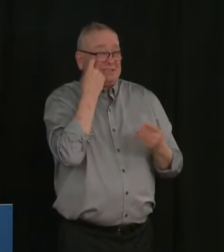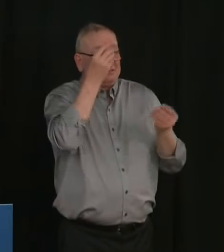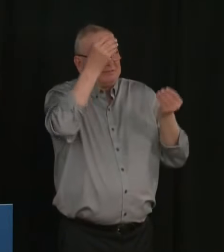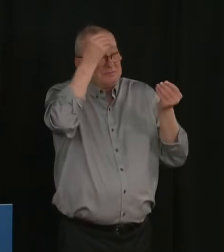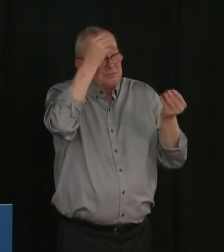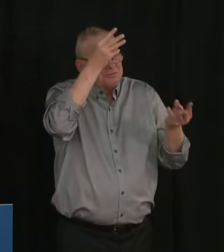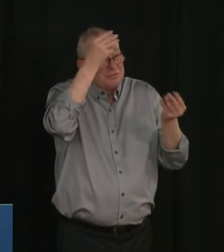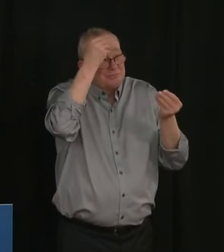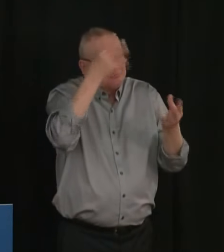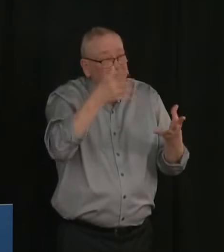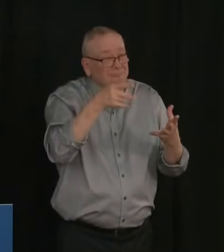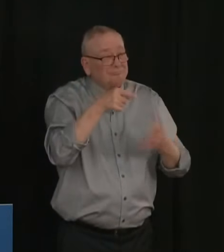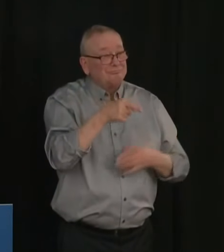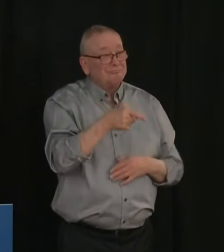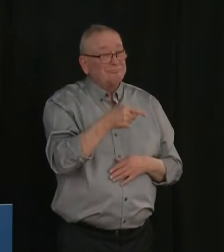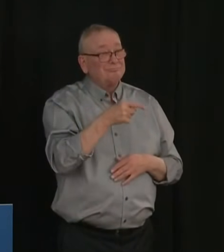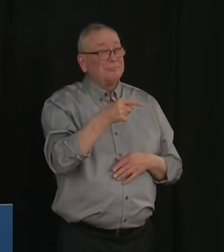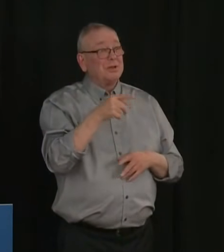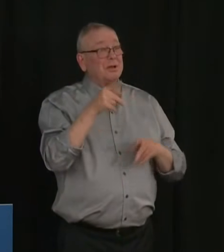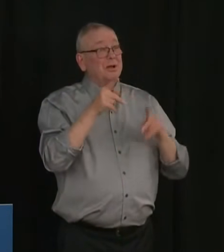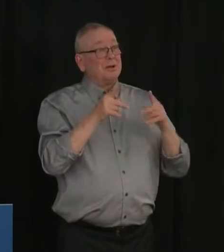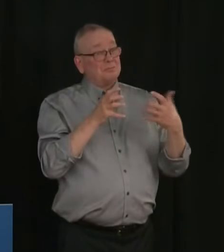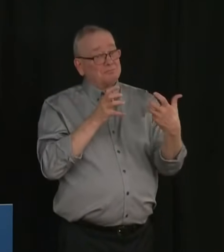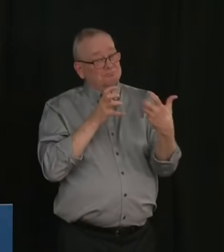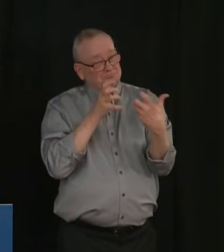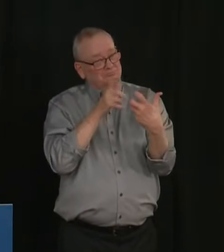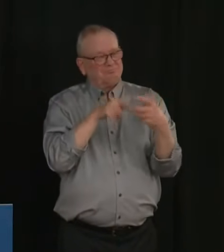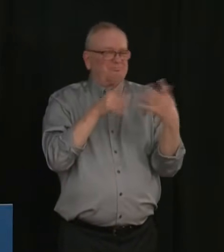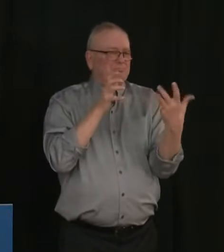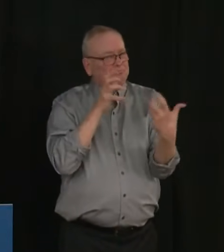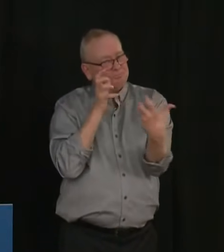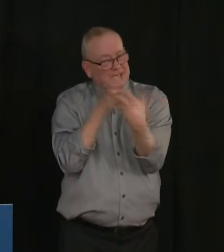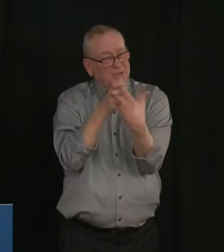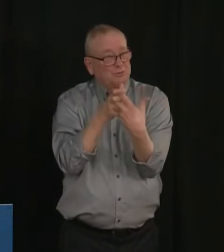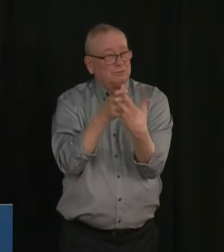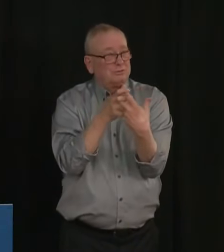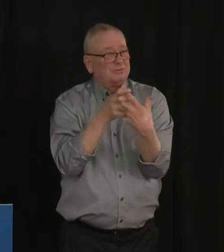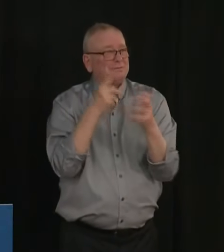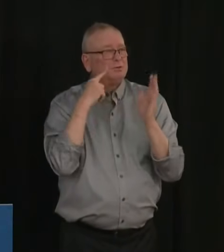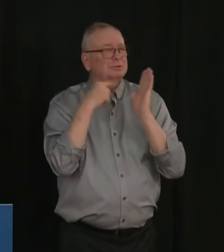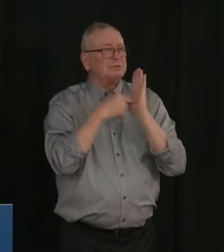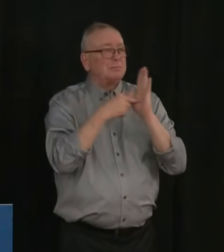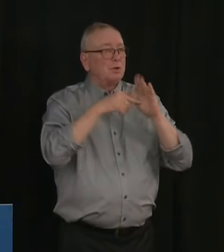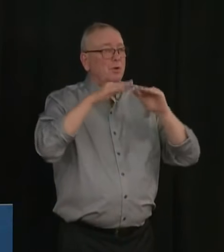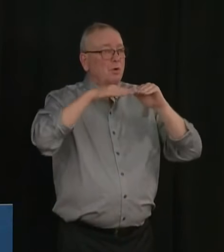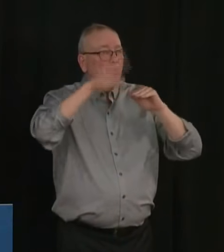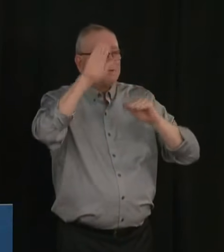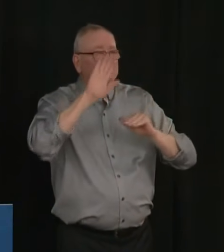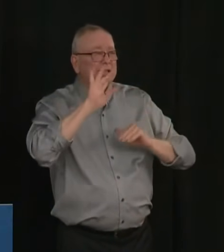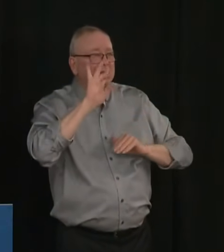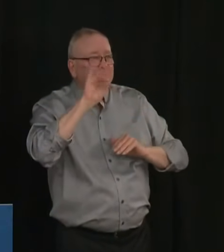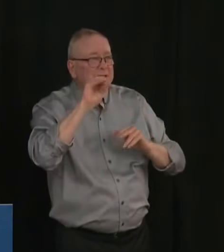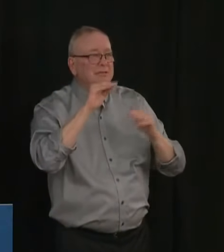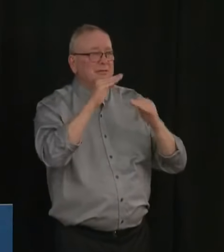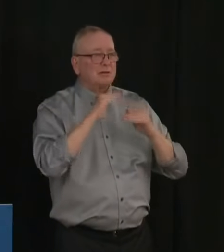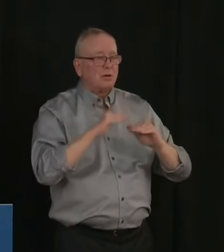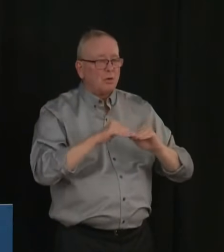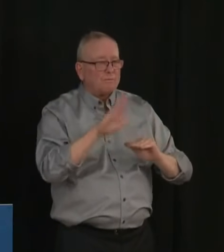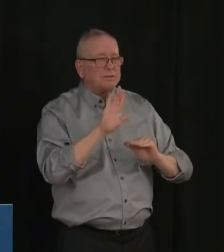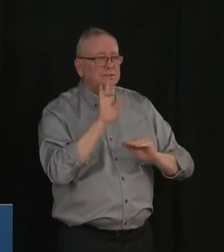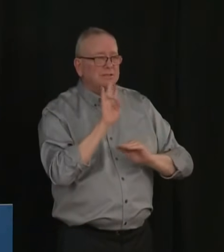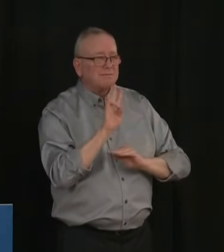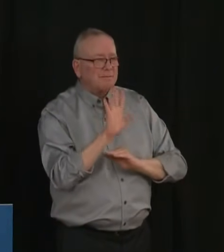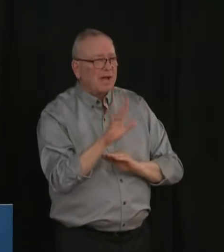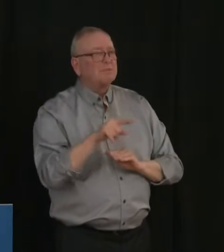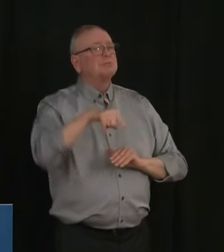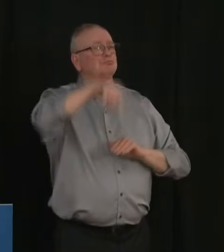that those who've been eligible for longer, so those in the oldest age groups of 80 plus or 75 plus, have the highest uptake, perhaps because